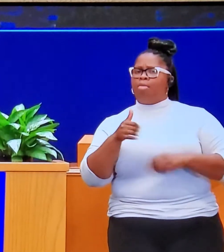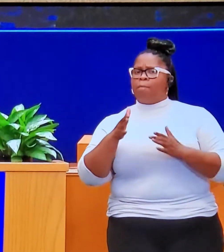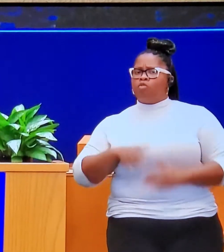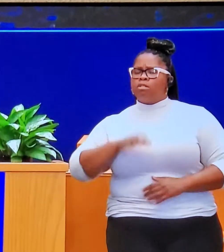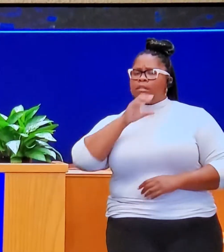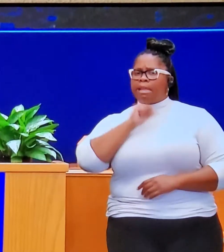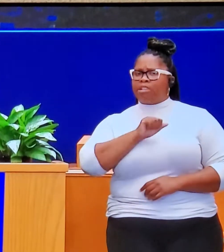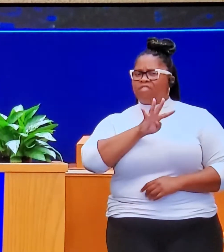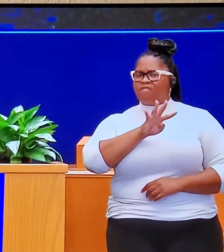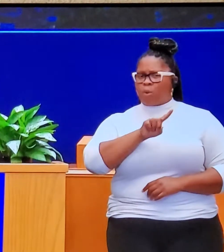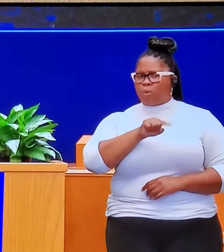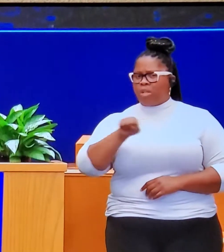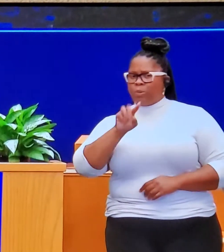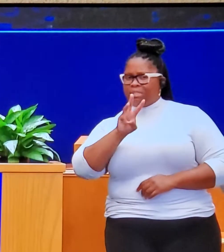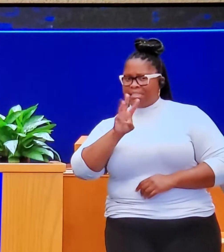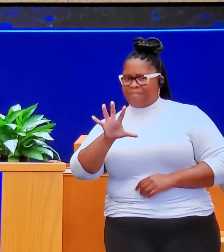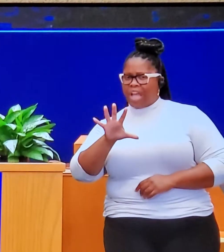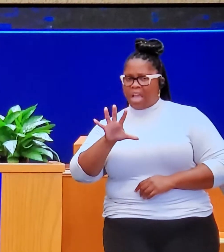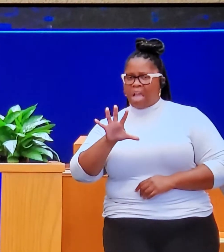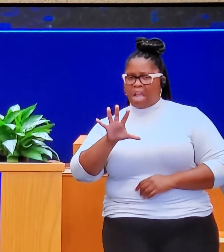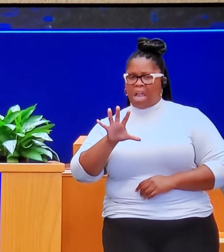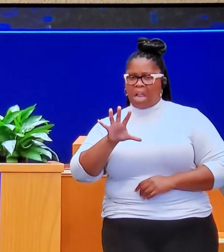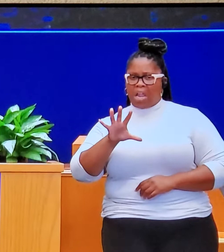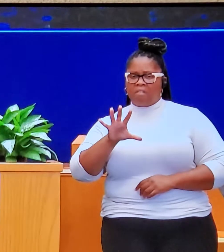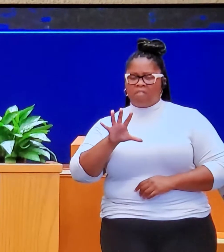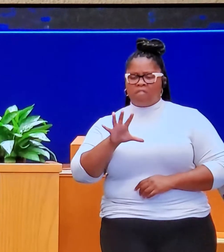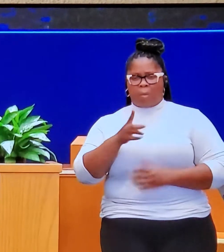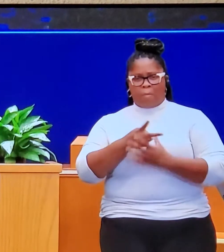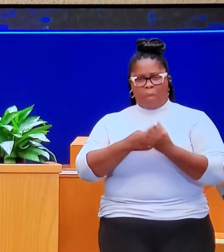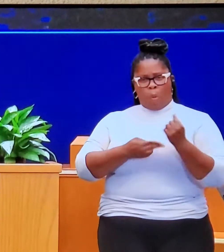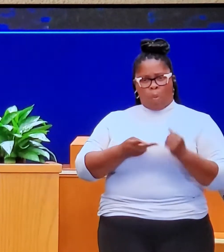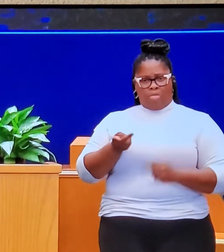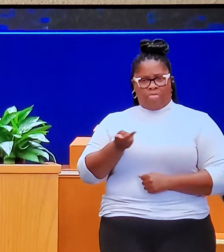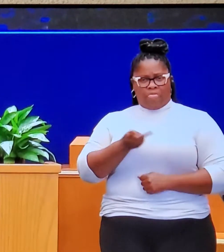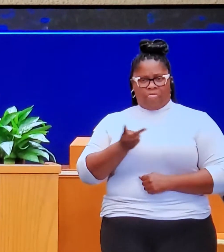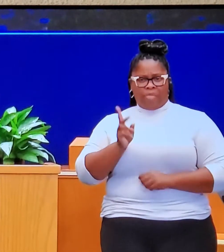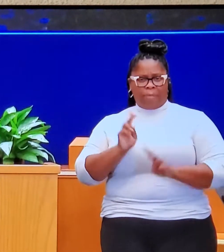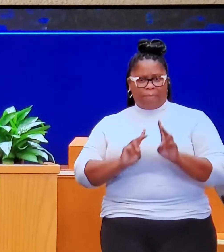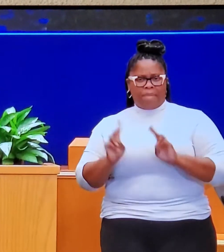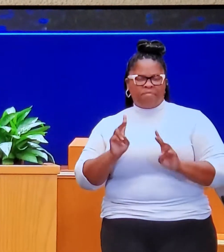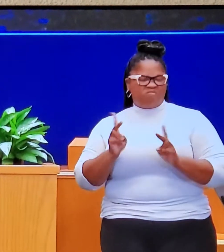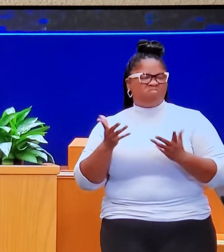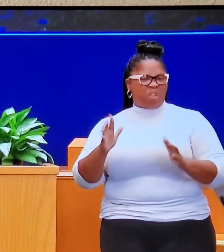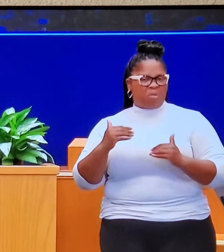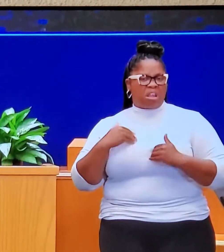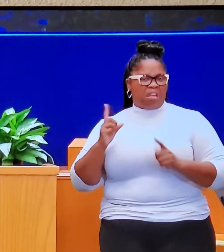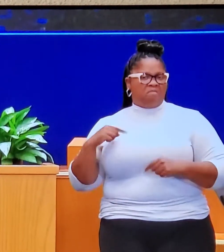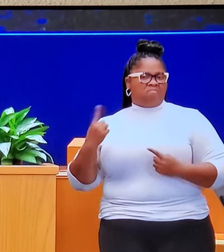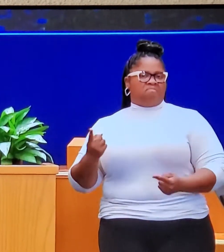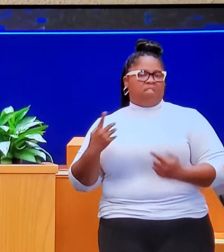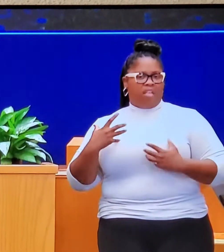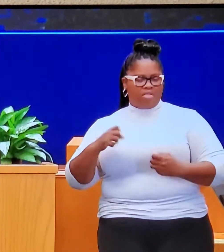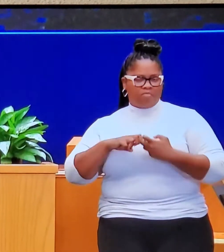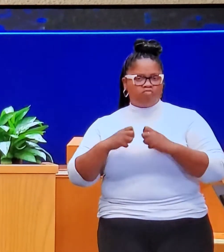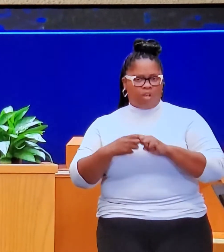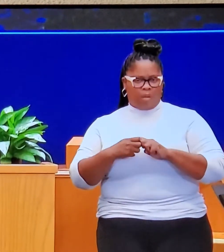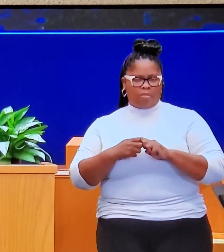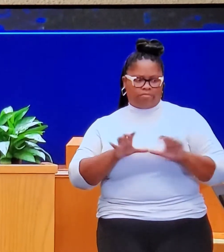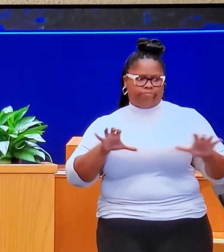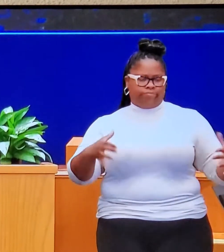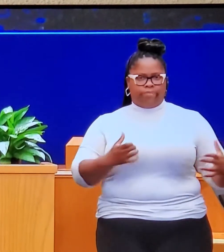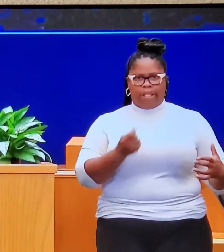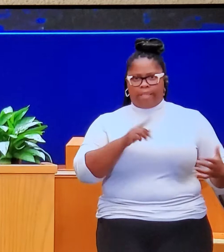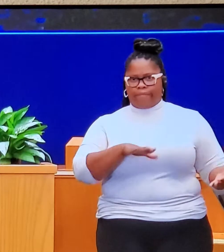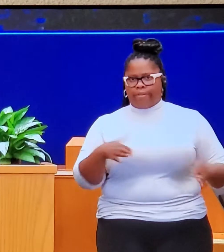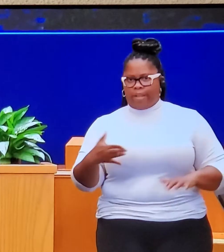between the ages of 41 and 65. Both of these people had underlying health conditions. This brings